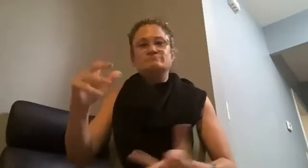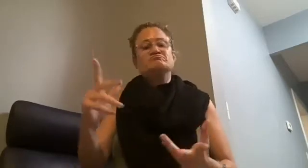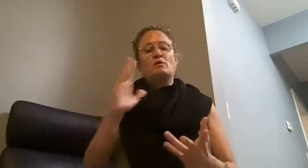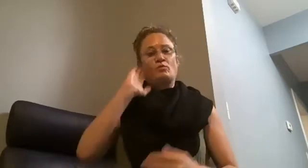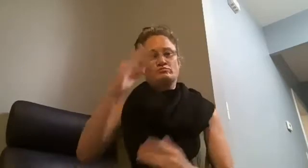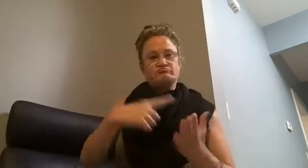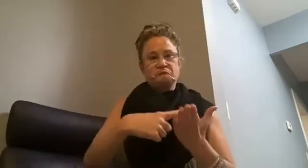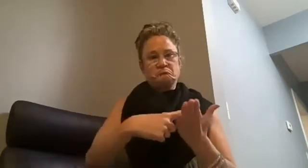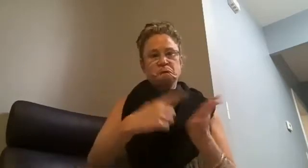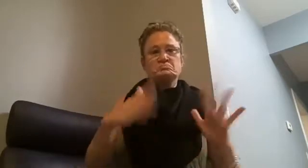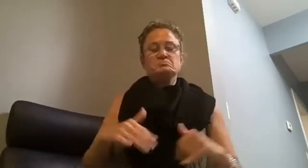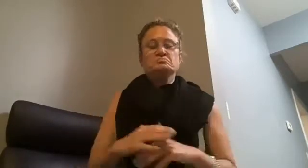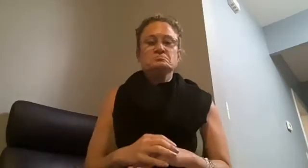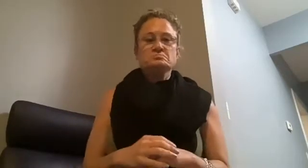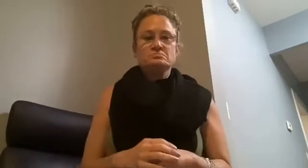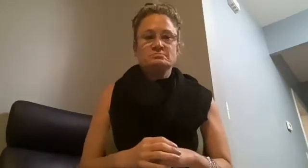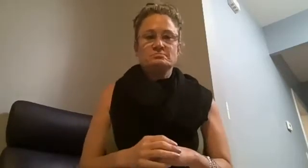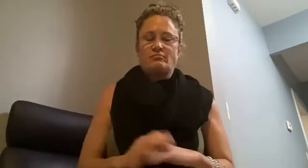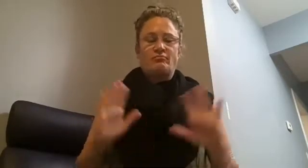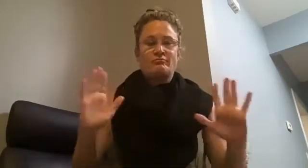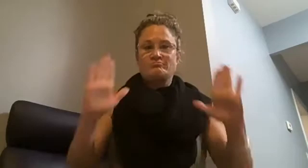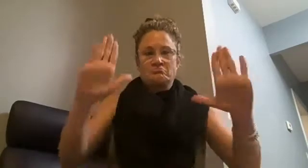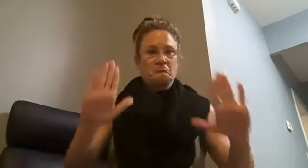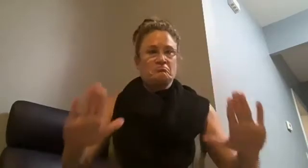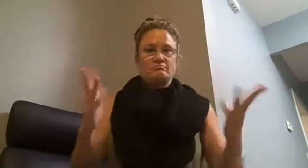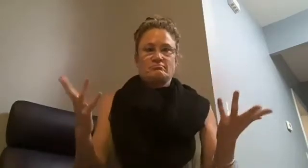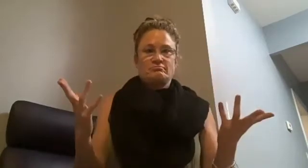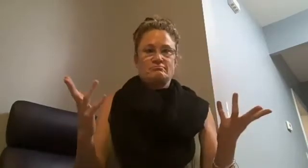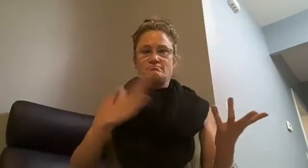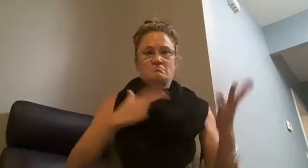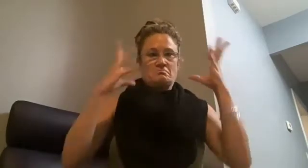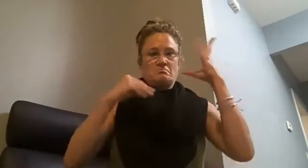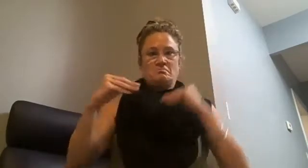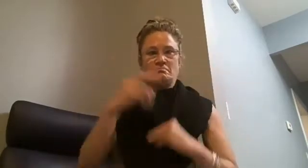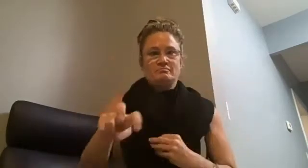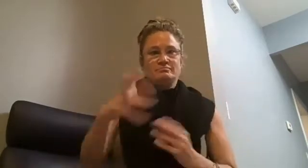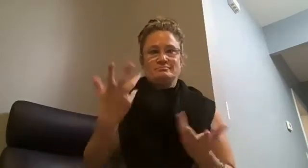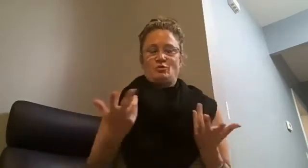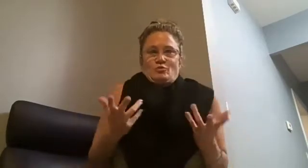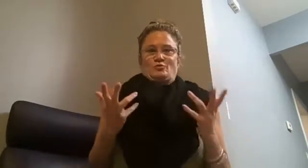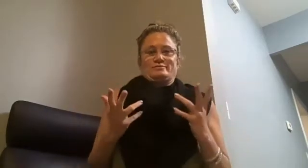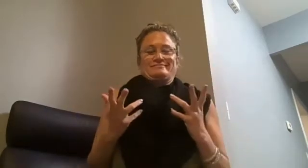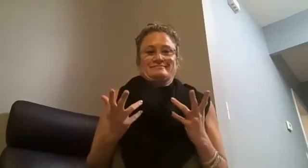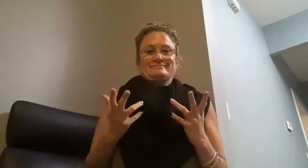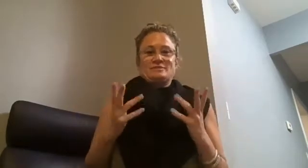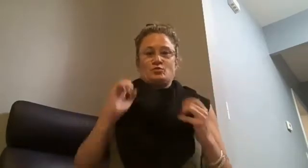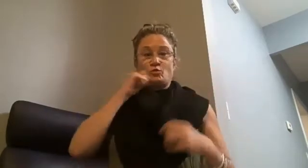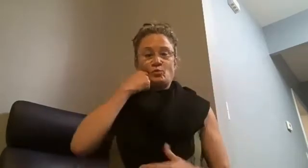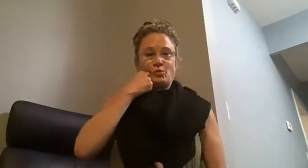And it's been a phenomenal journey. Like, yeah, it's really been cool.